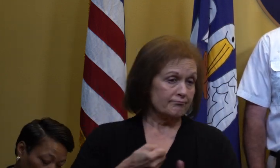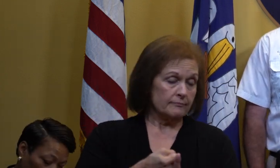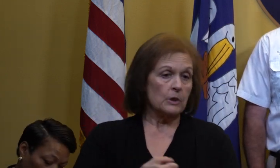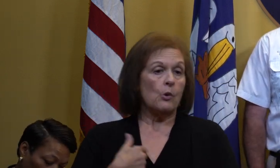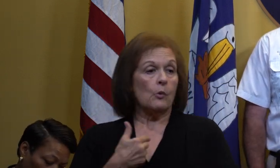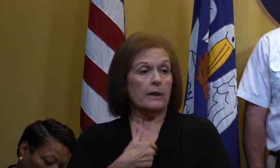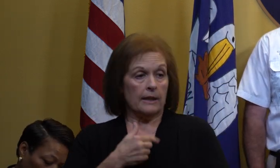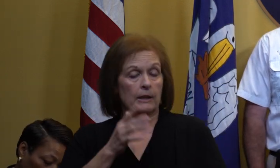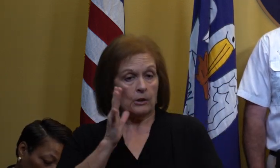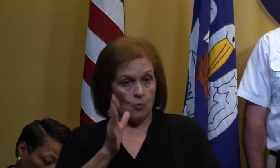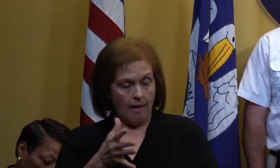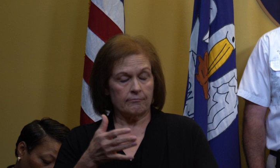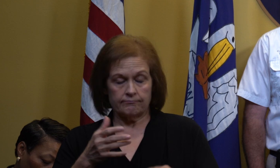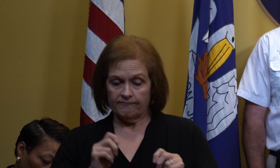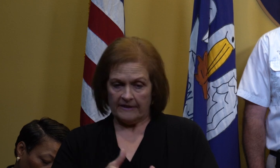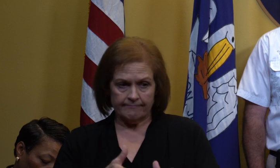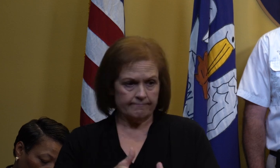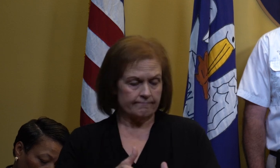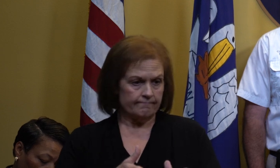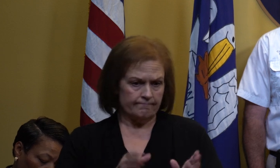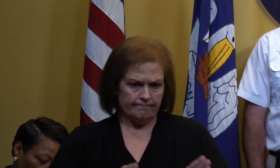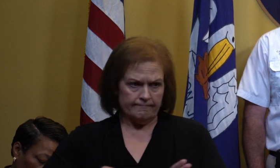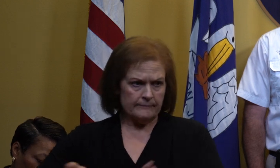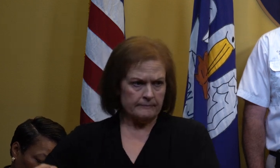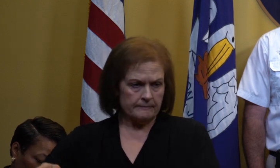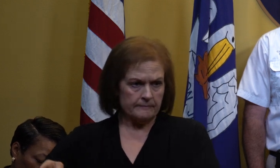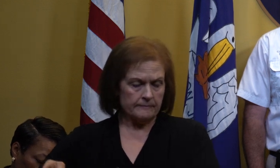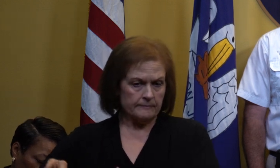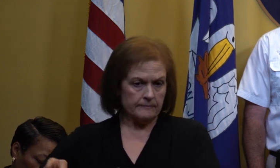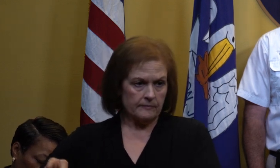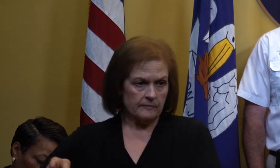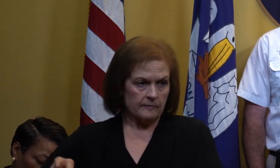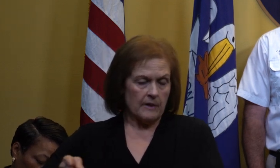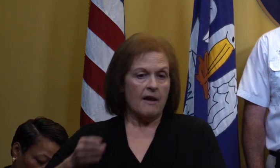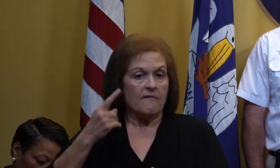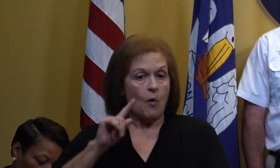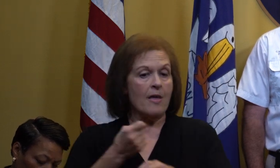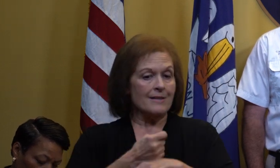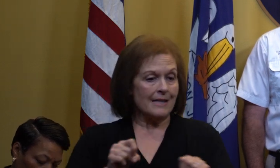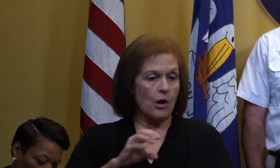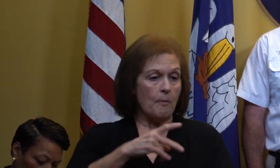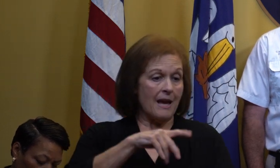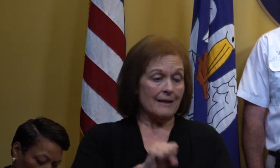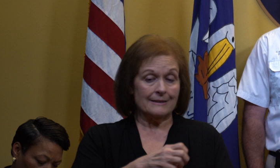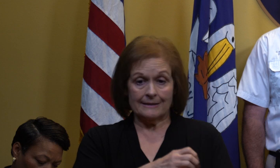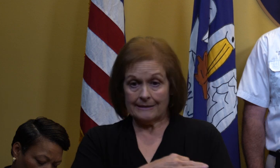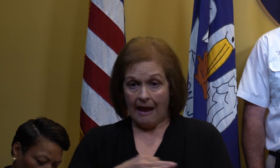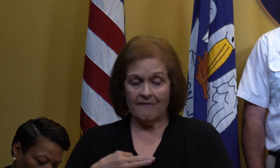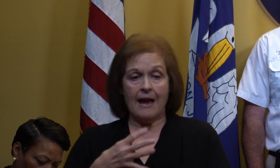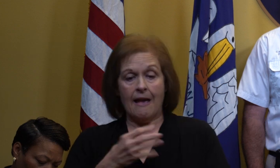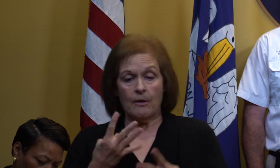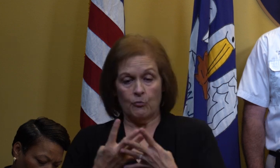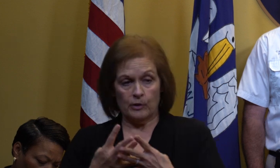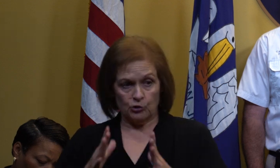to ensure swift and organized and timely action that centers around the safety of OPSO staff and those in our